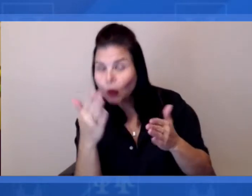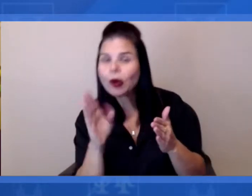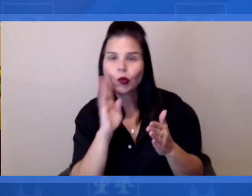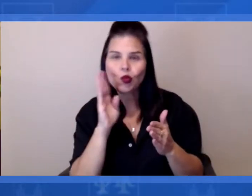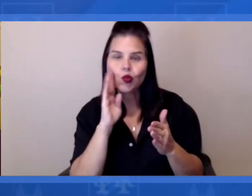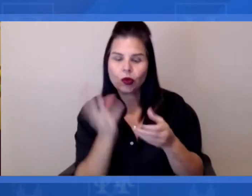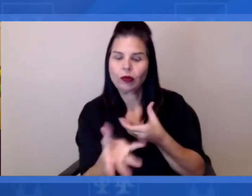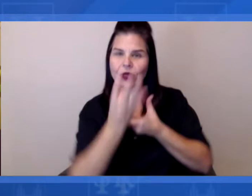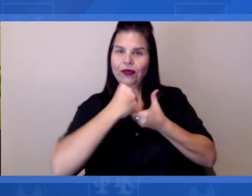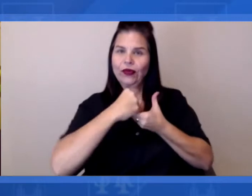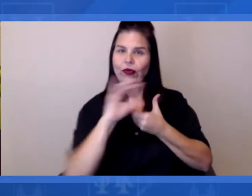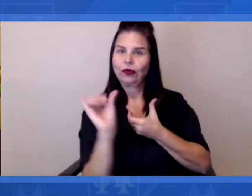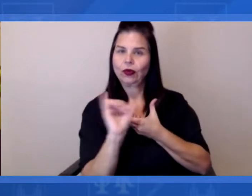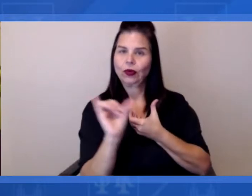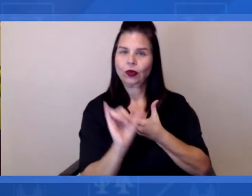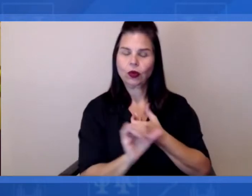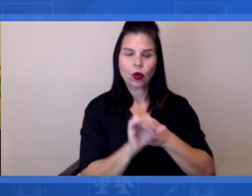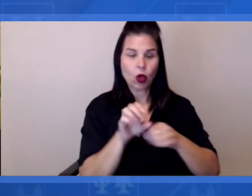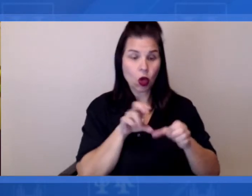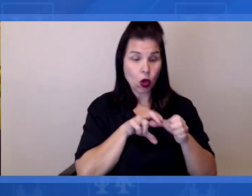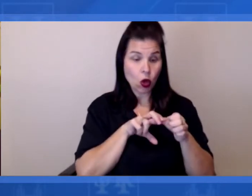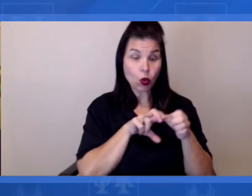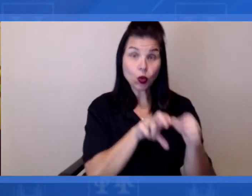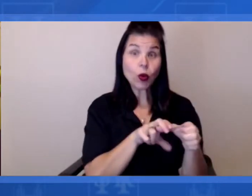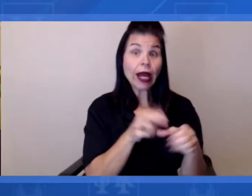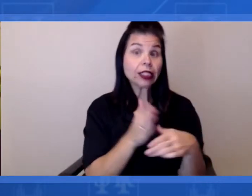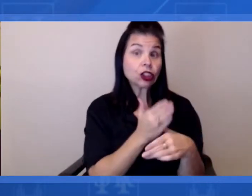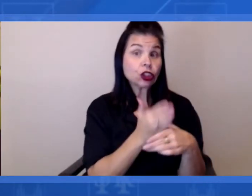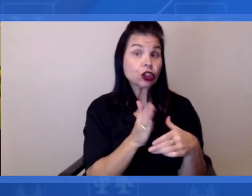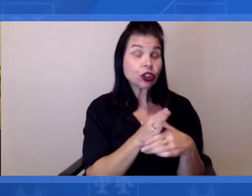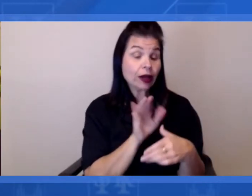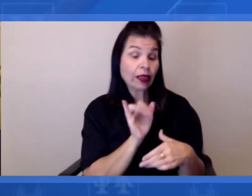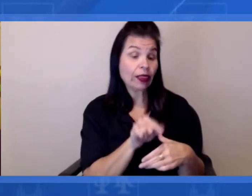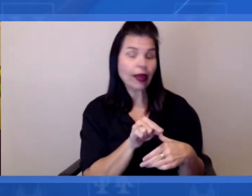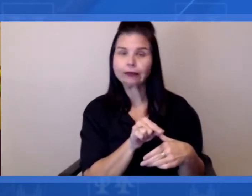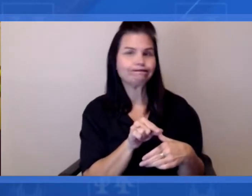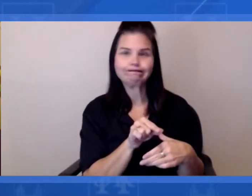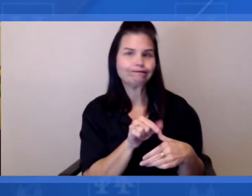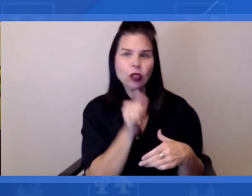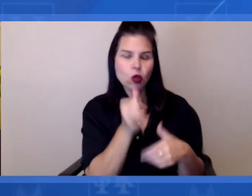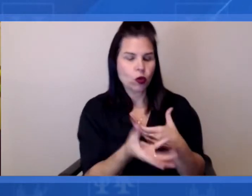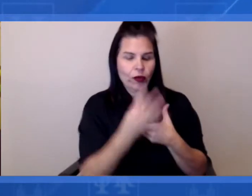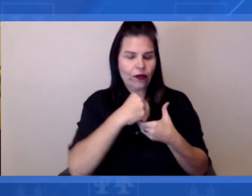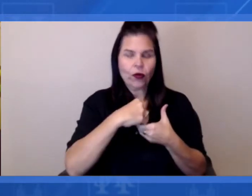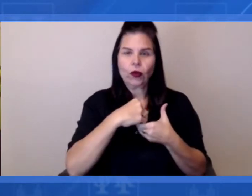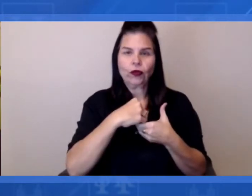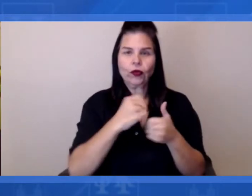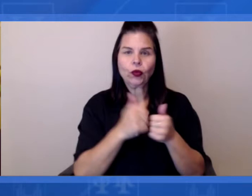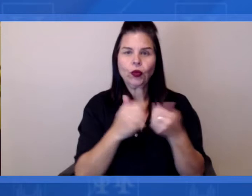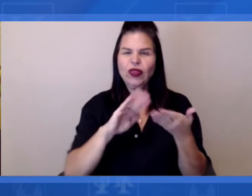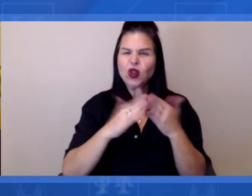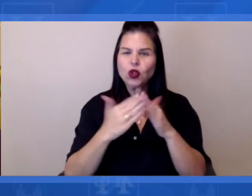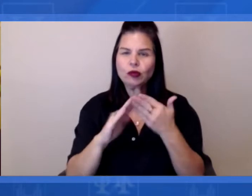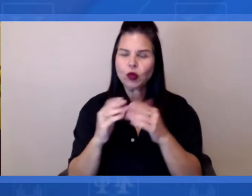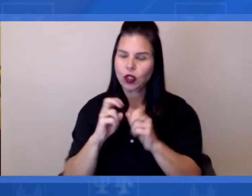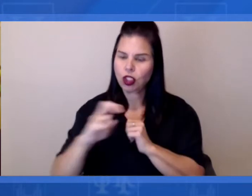Rideshare and other similar services don't fall under the umbrella of public transit